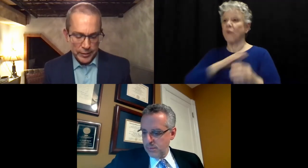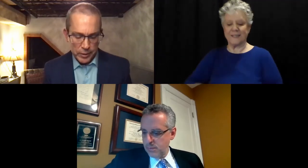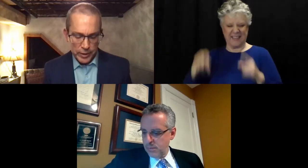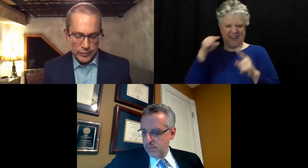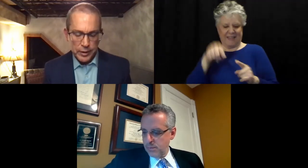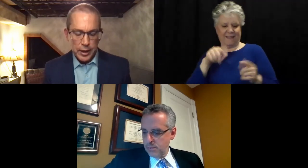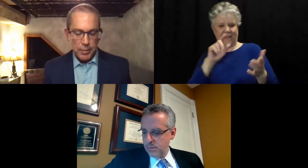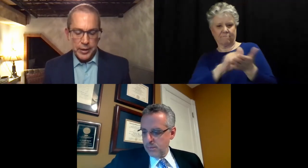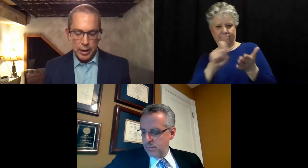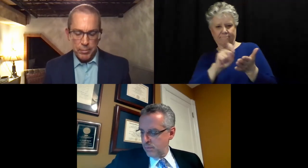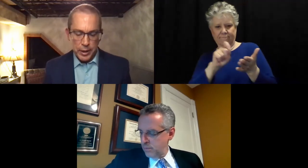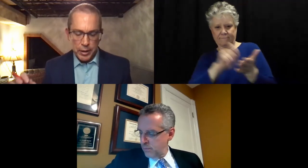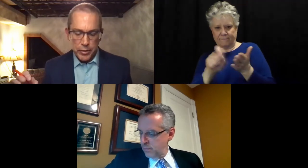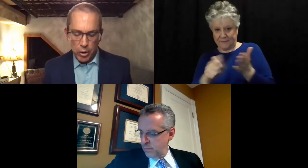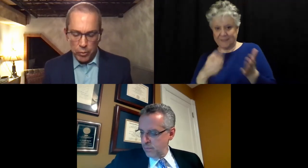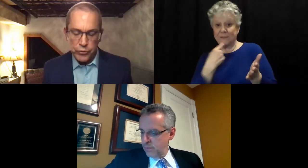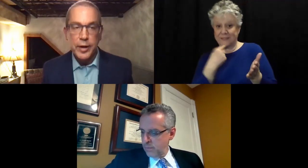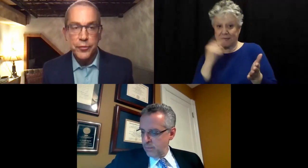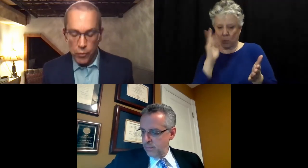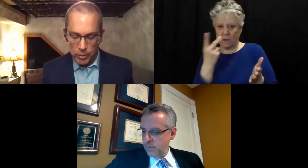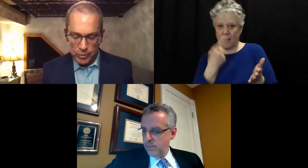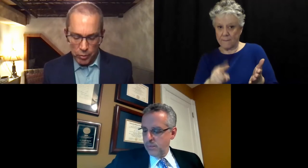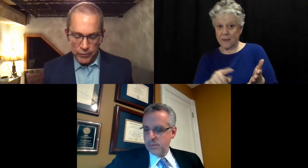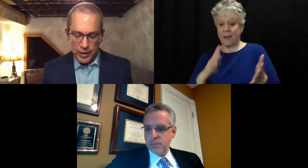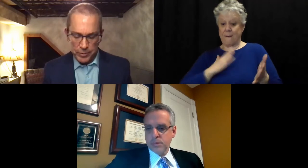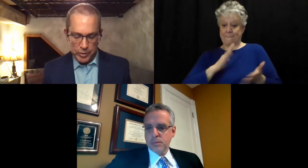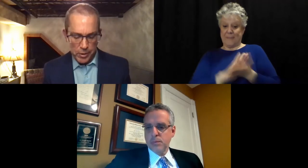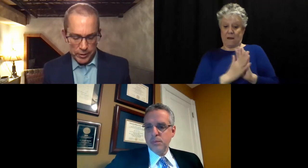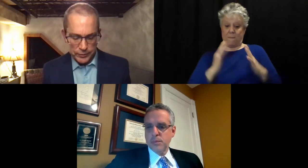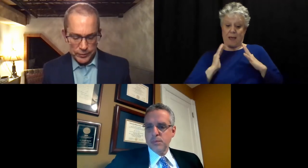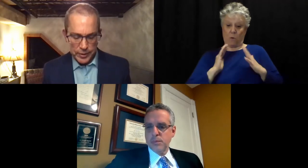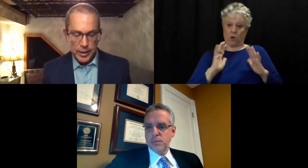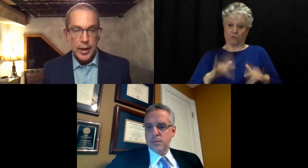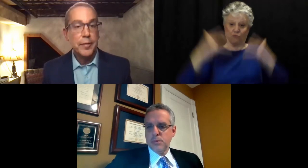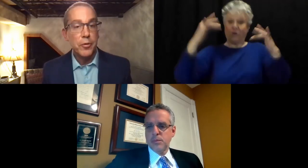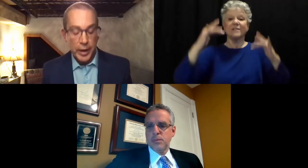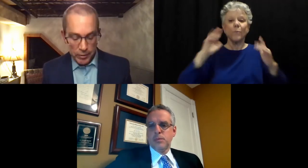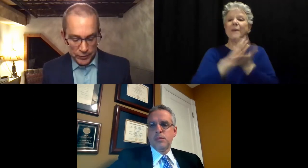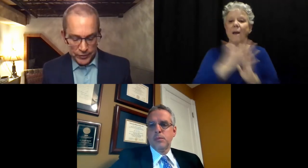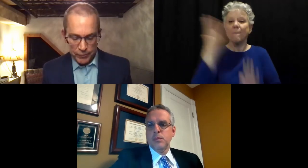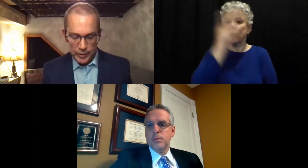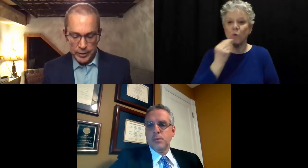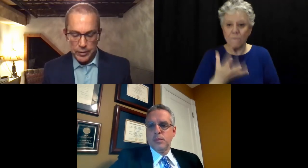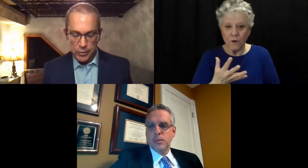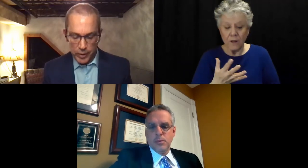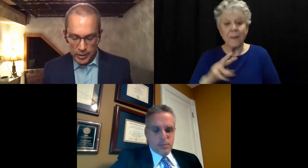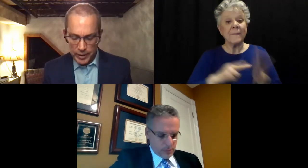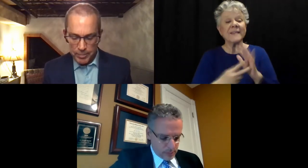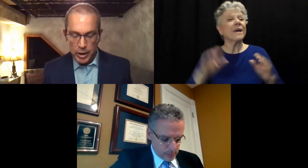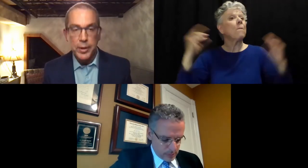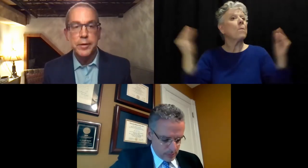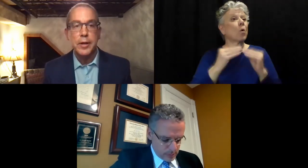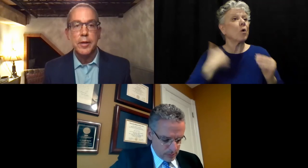incorruptibile that awaits, become their own transformed, glorified beauty marks. And the greater the suffering, the greater